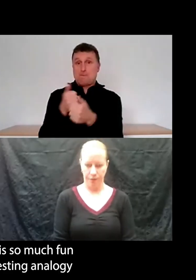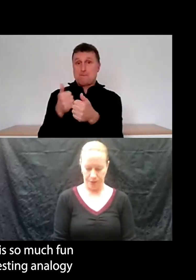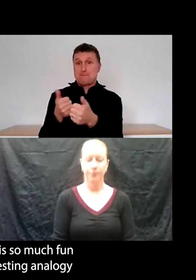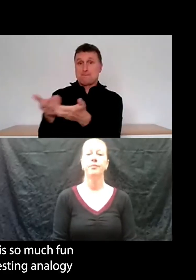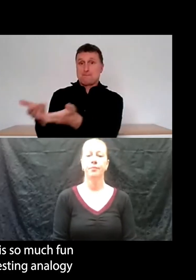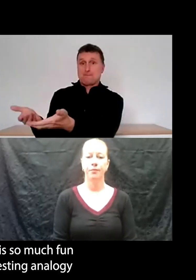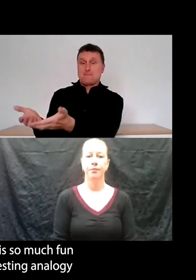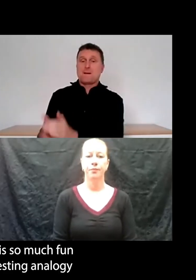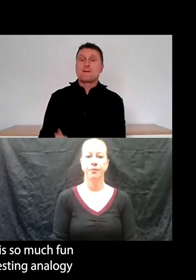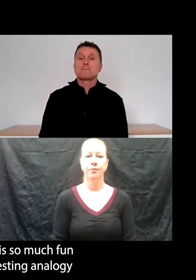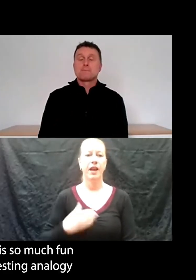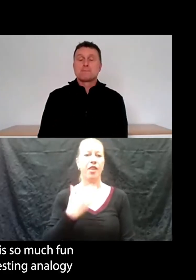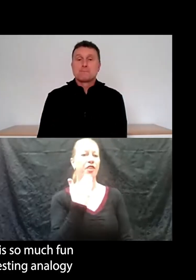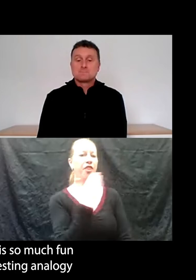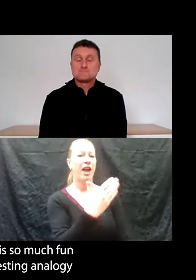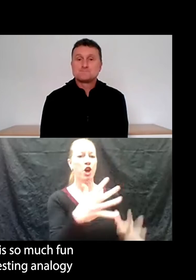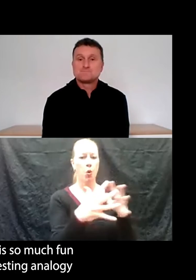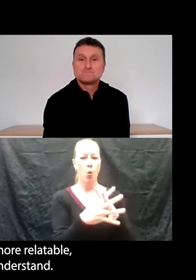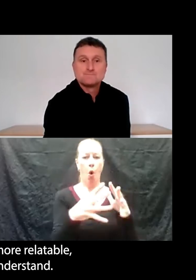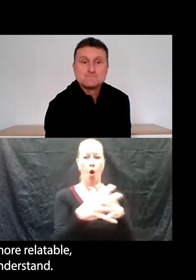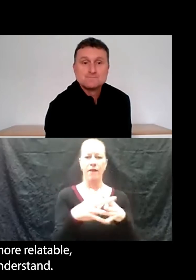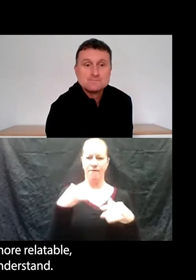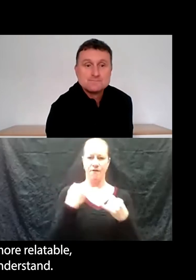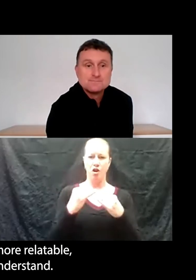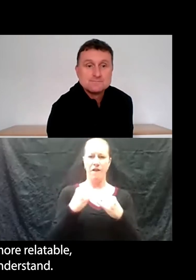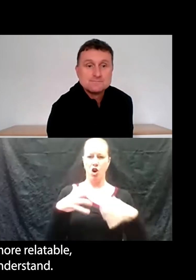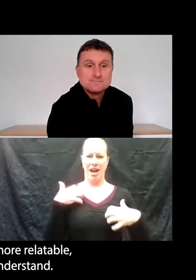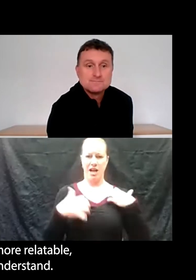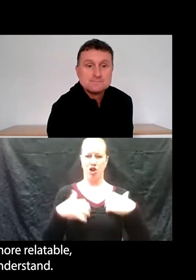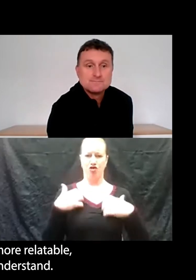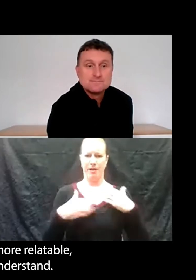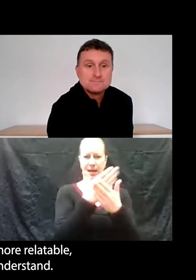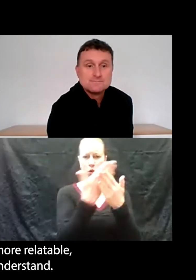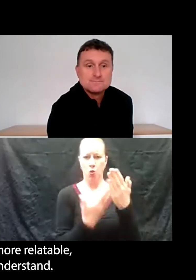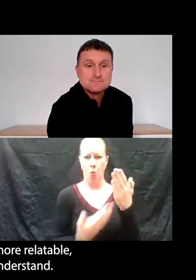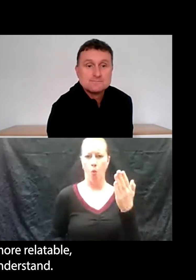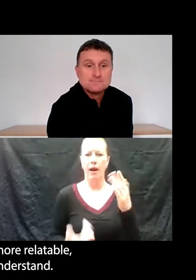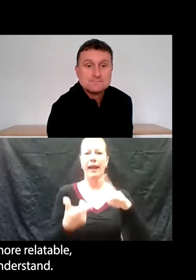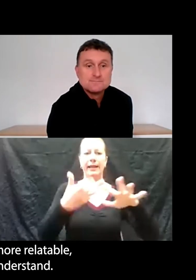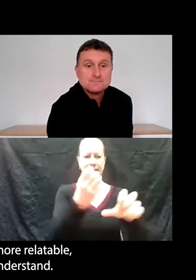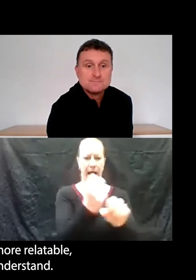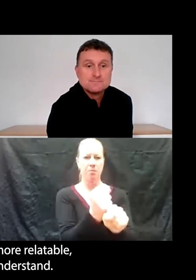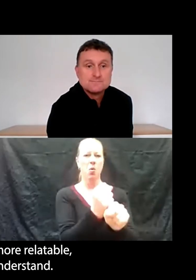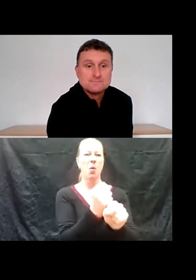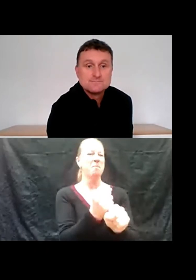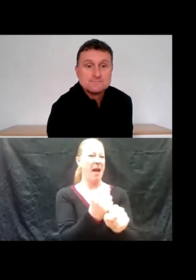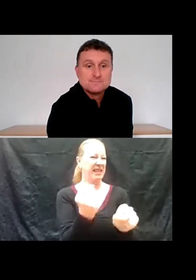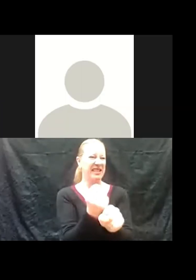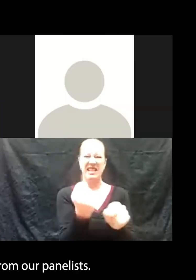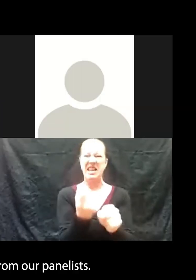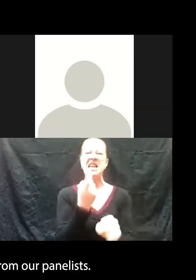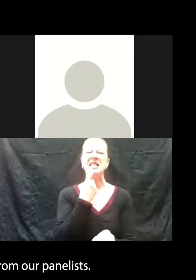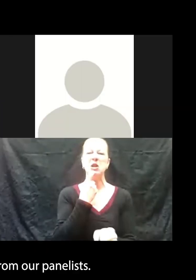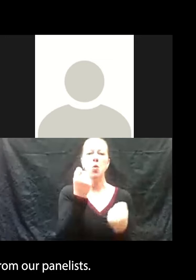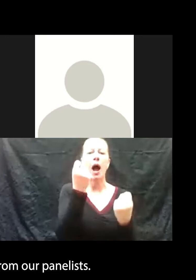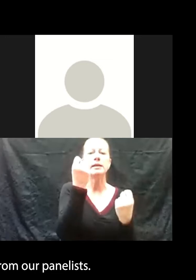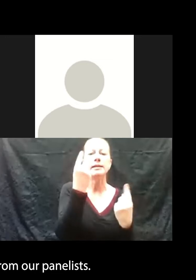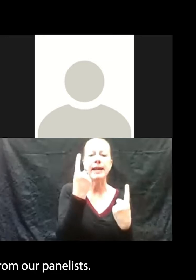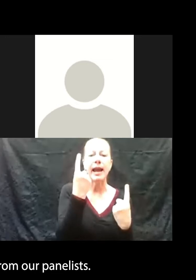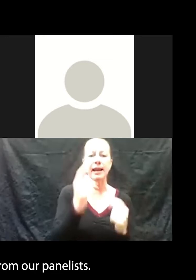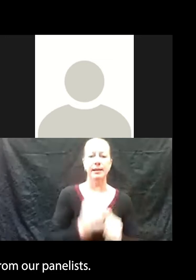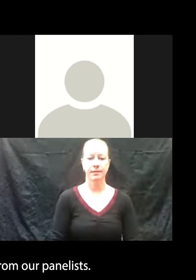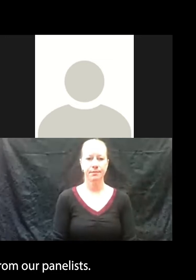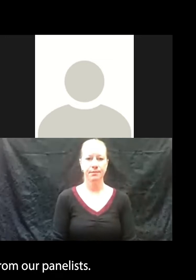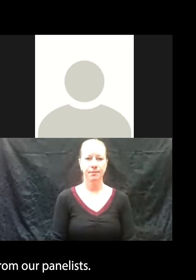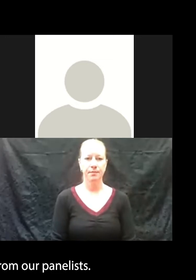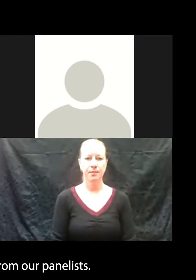Beautiful. Thank you so much, Warren. And very interesting analogy, make things more relatable, easier to understand. So now